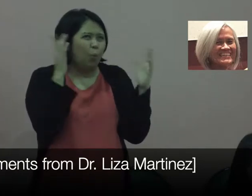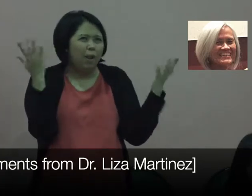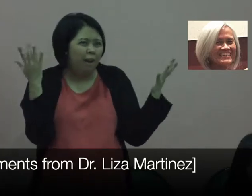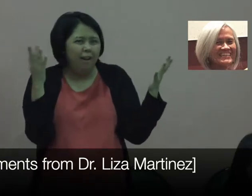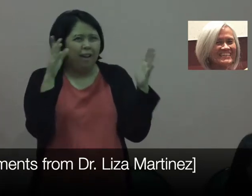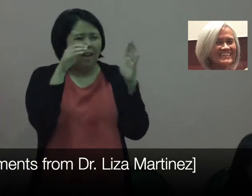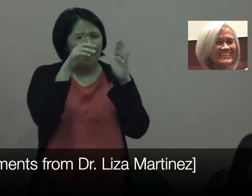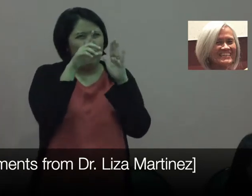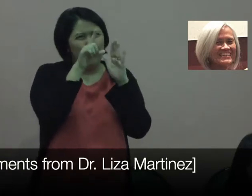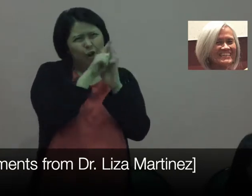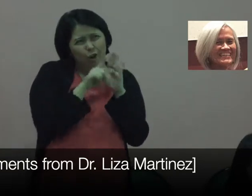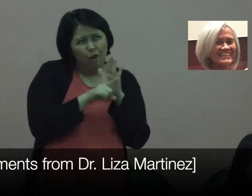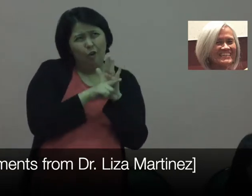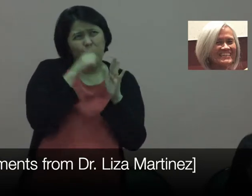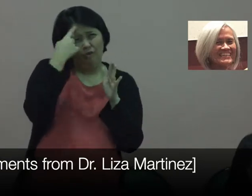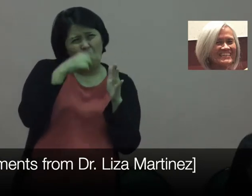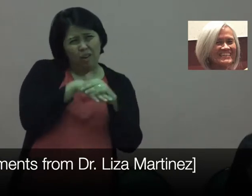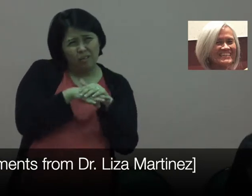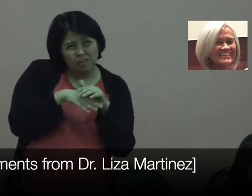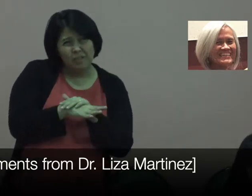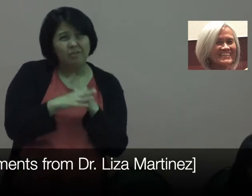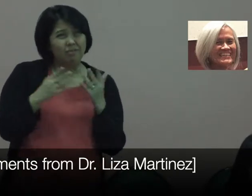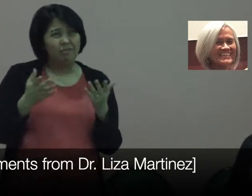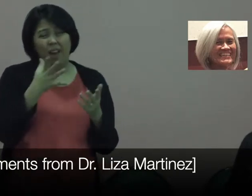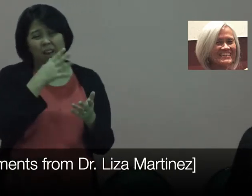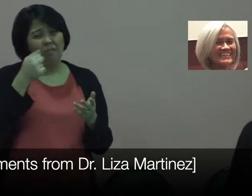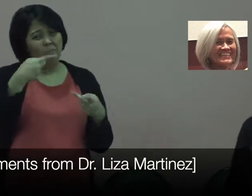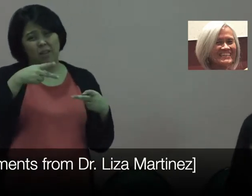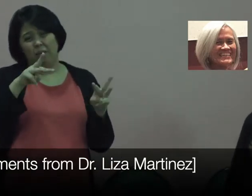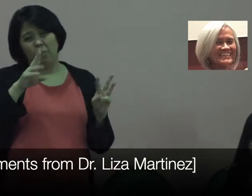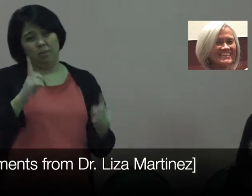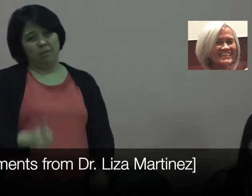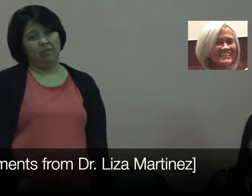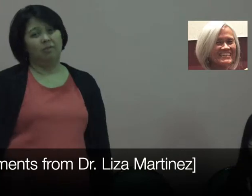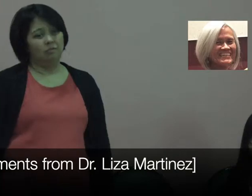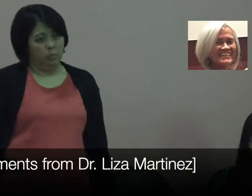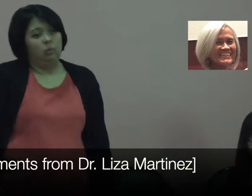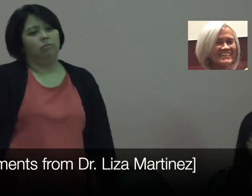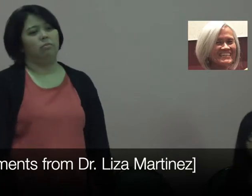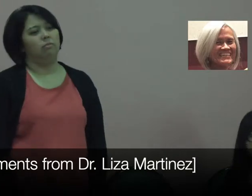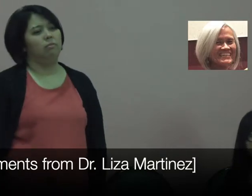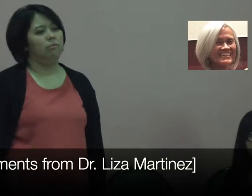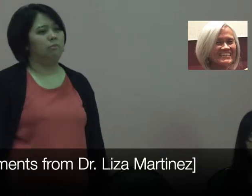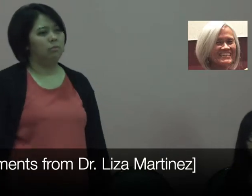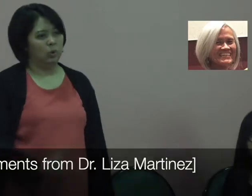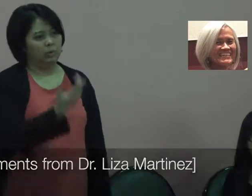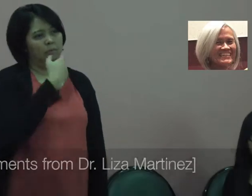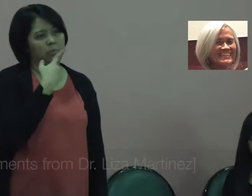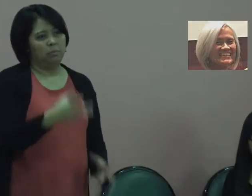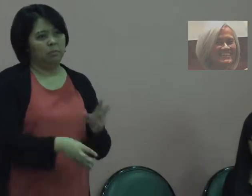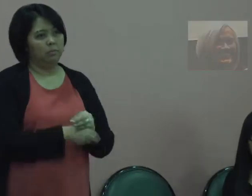people, but for other persons with disabilities. Pero, yun ang aking